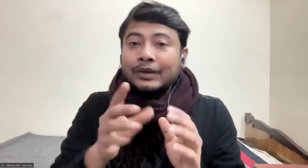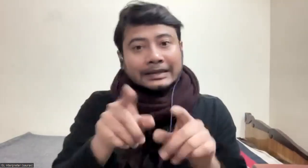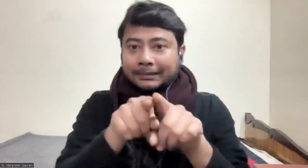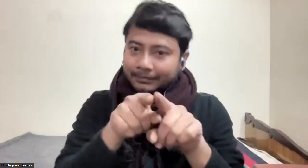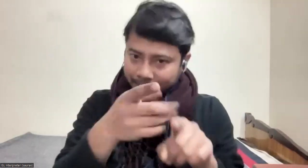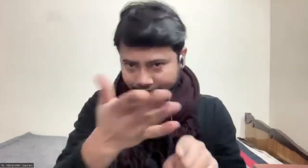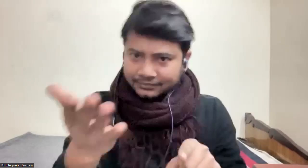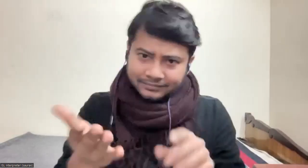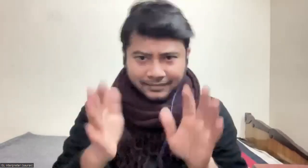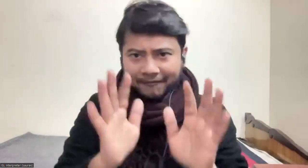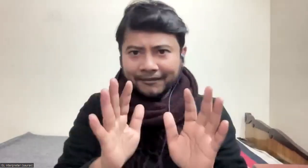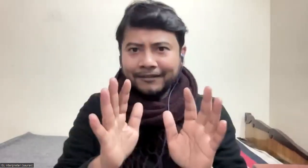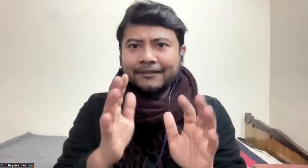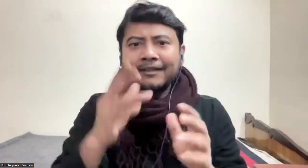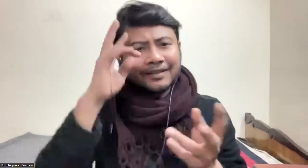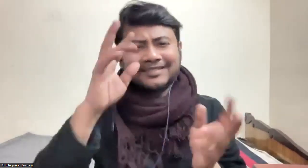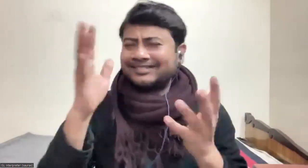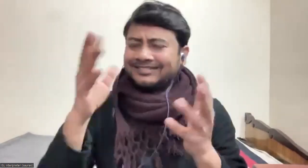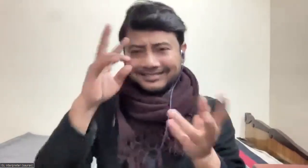such people.